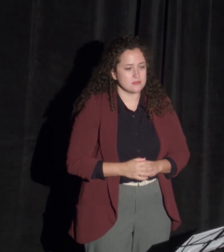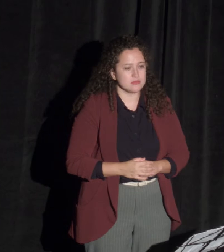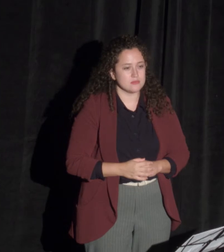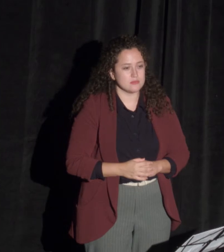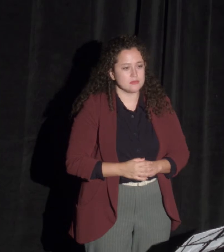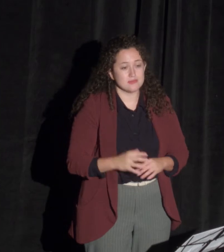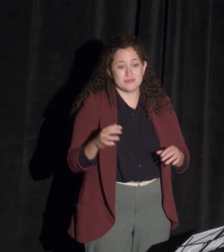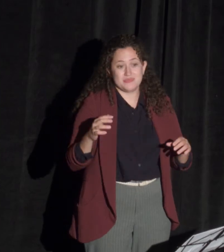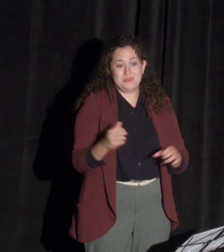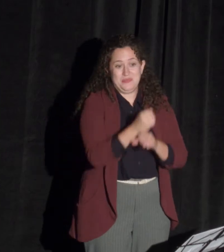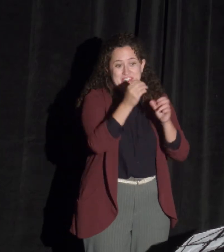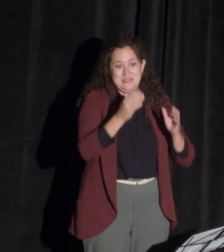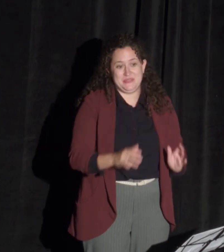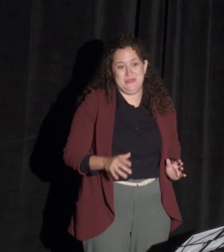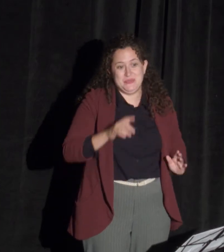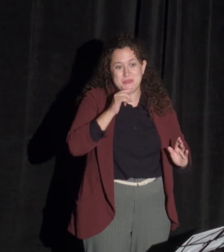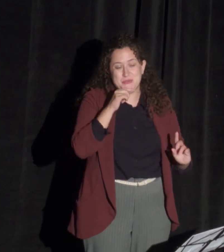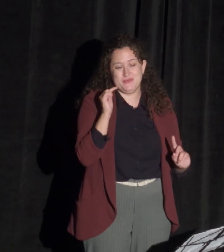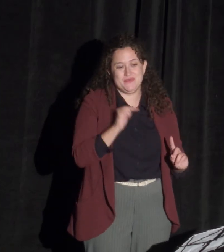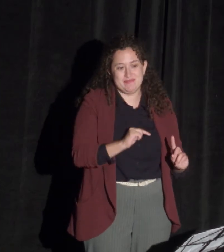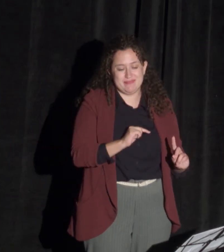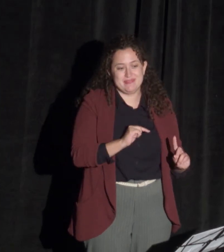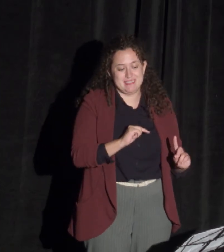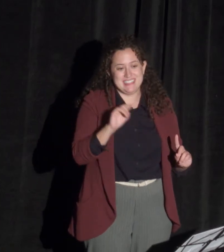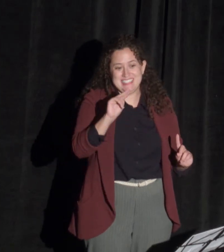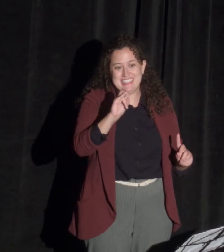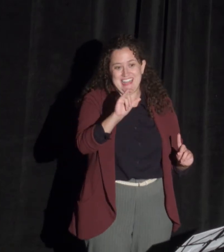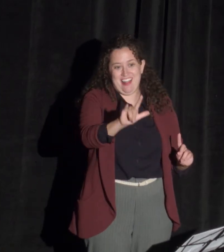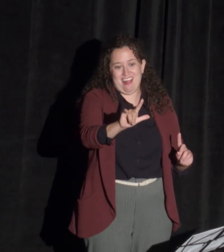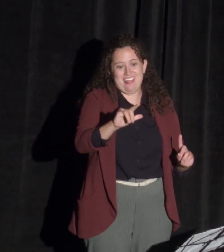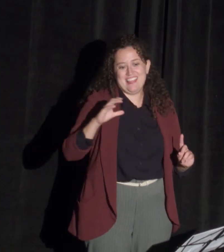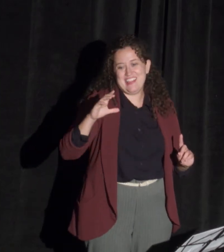And the winner is Neil Clark.